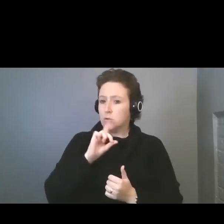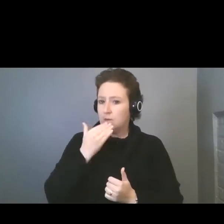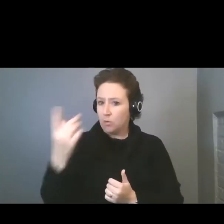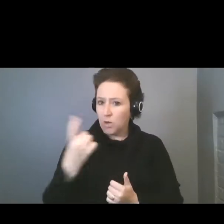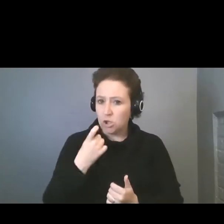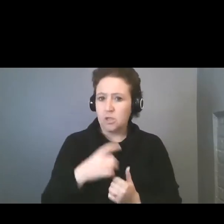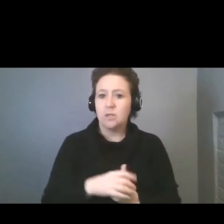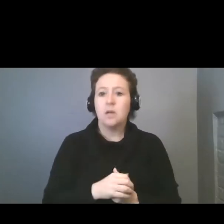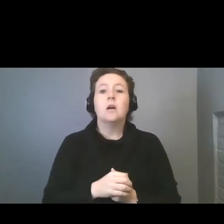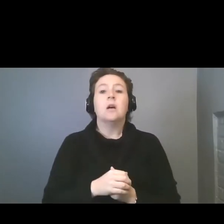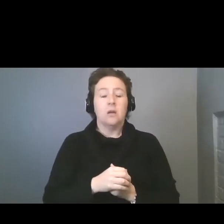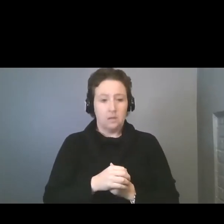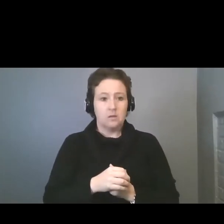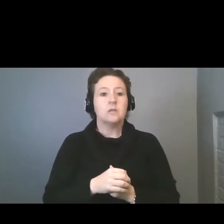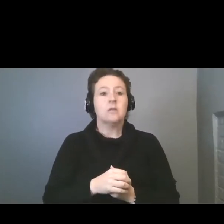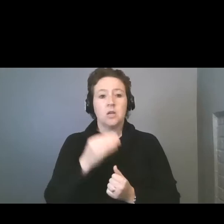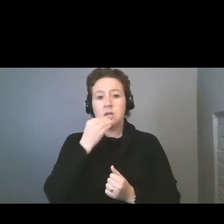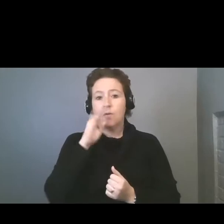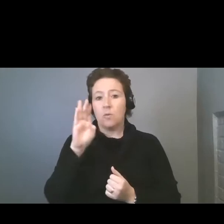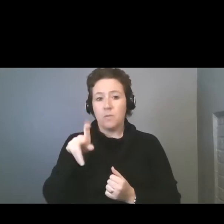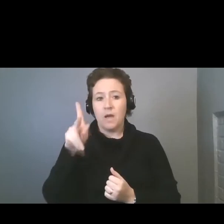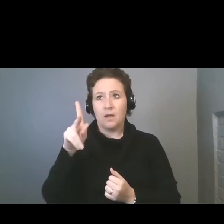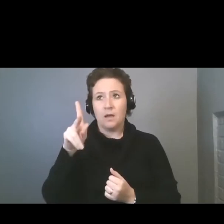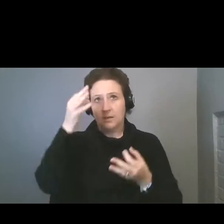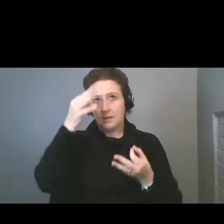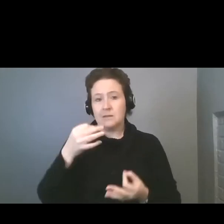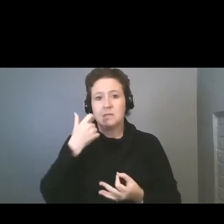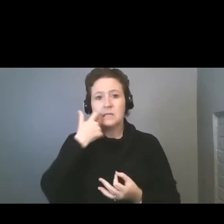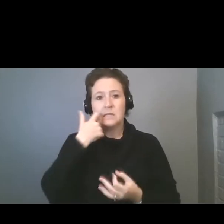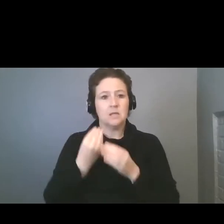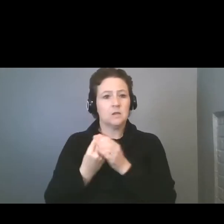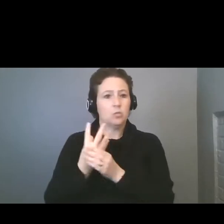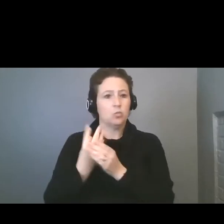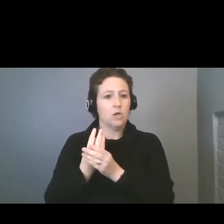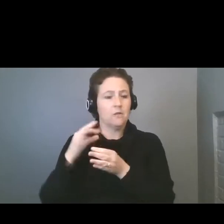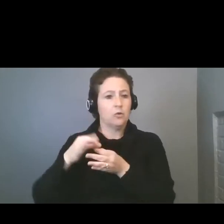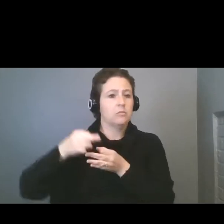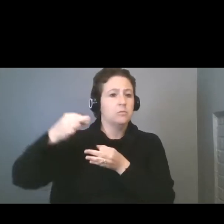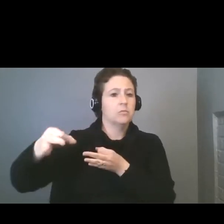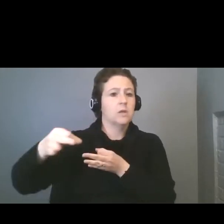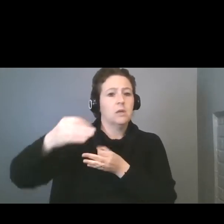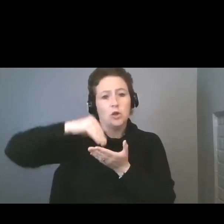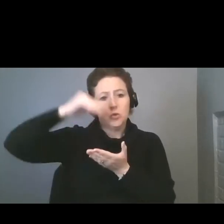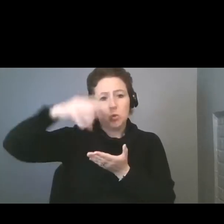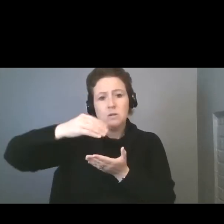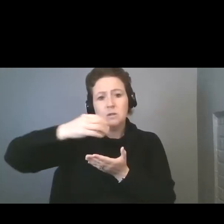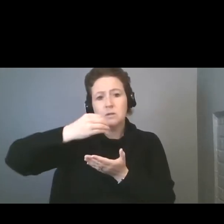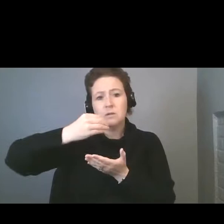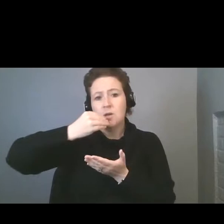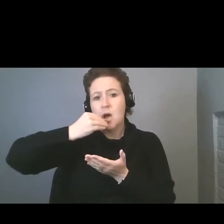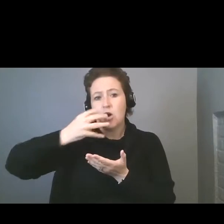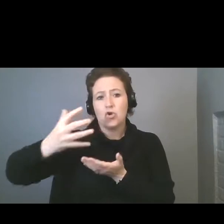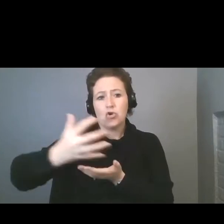question. The food bank made the decision back in the spring to postpone the student hunger drive for